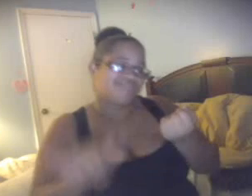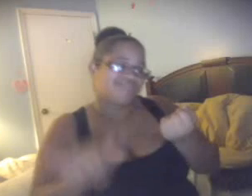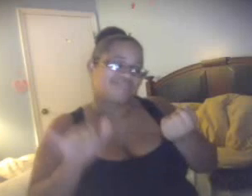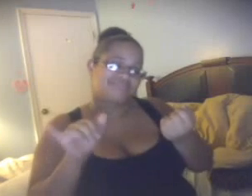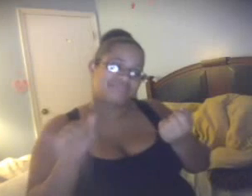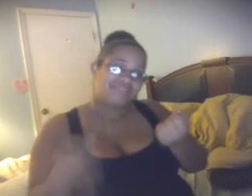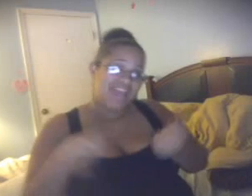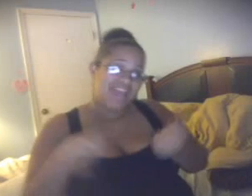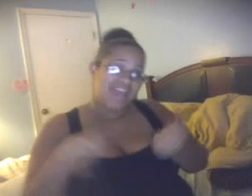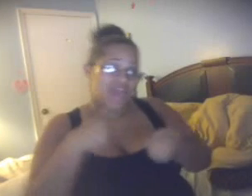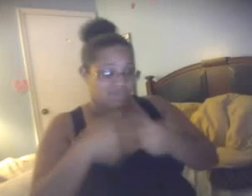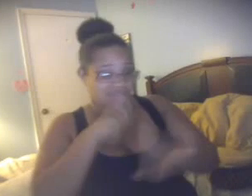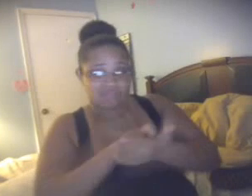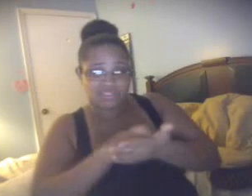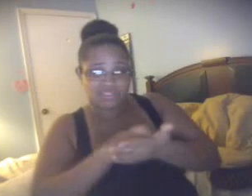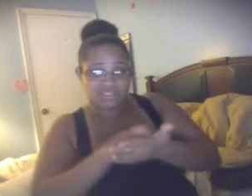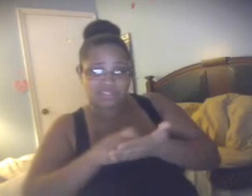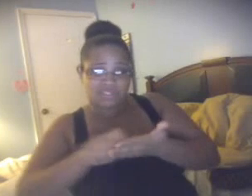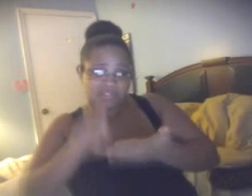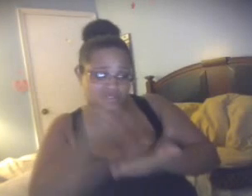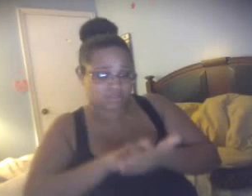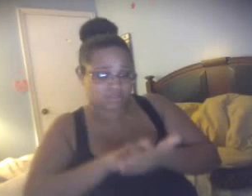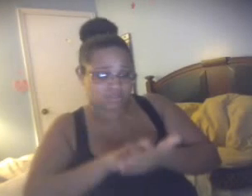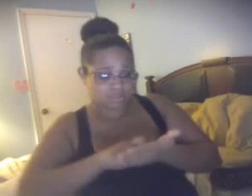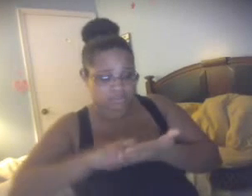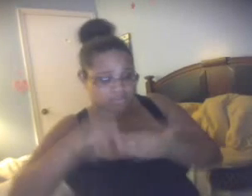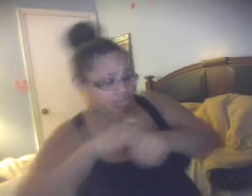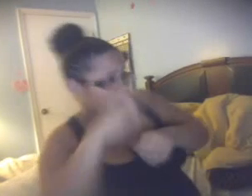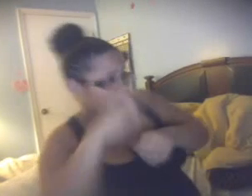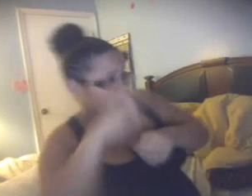kiss. And when I write to him, he better.